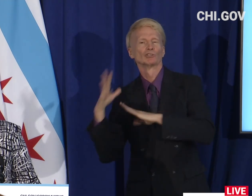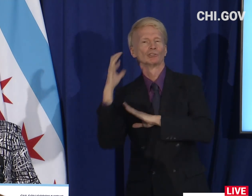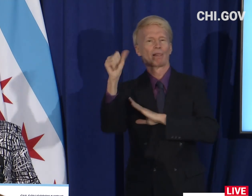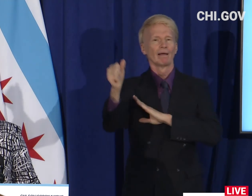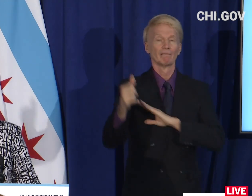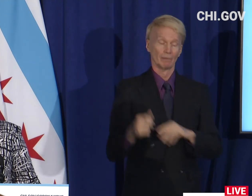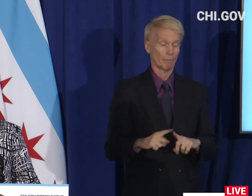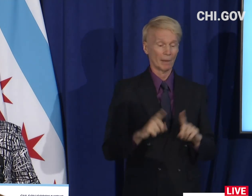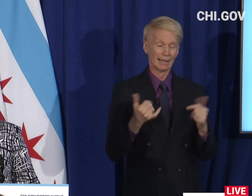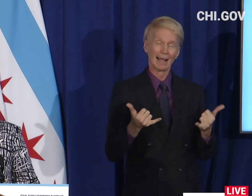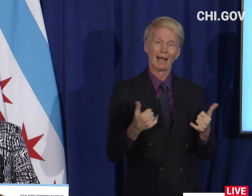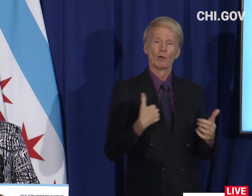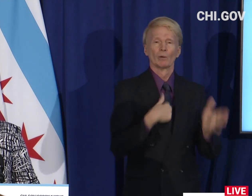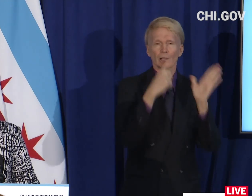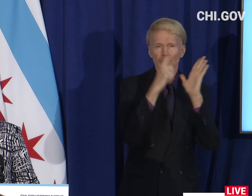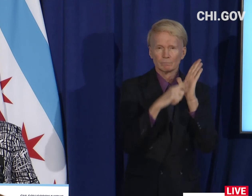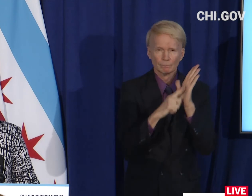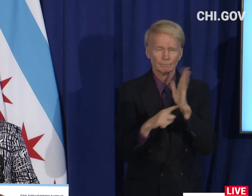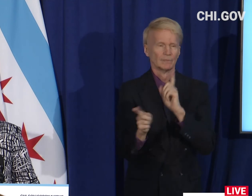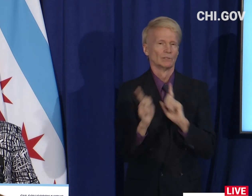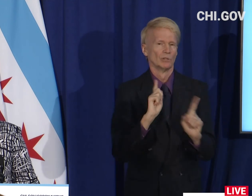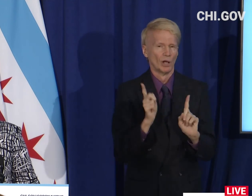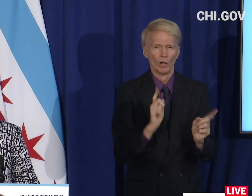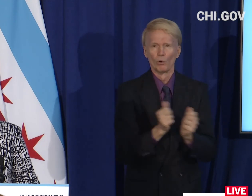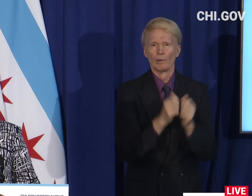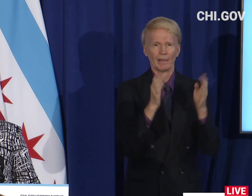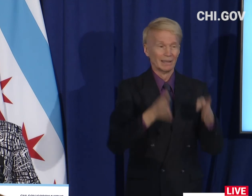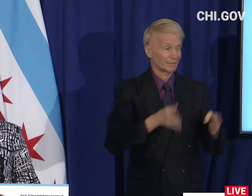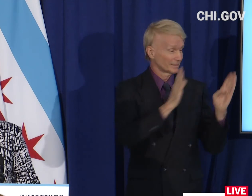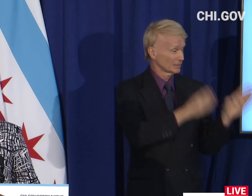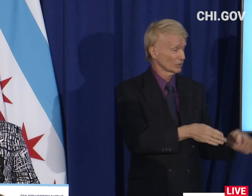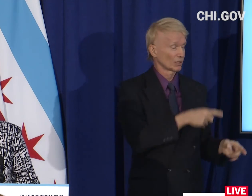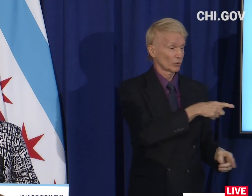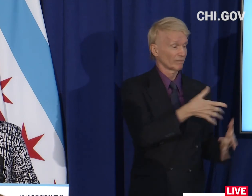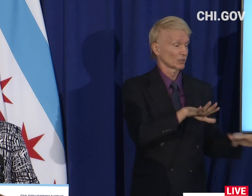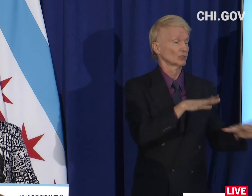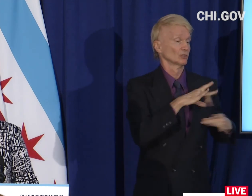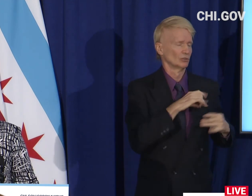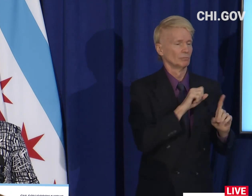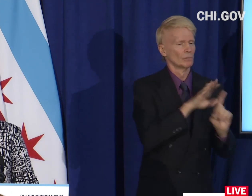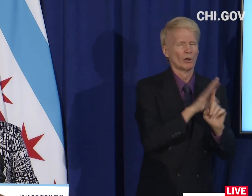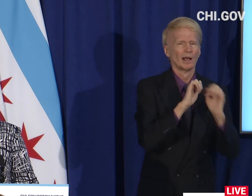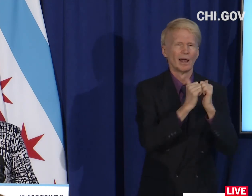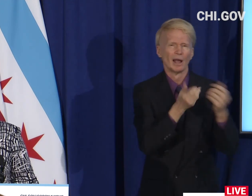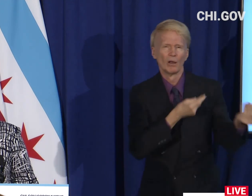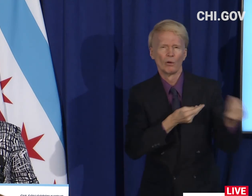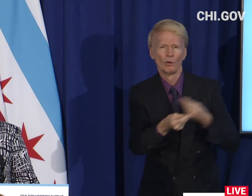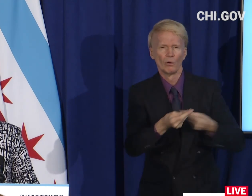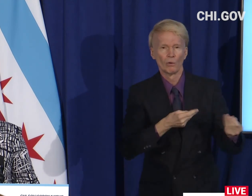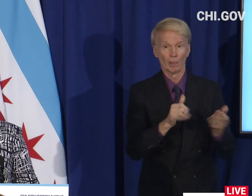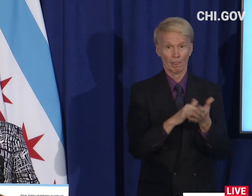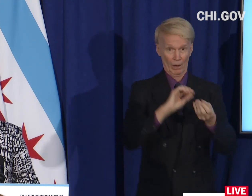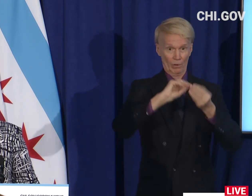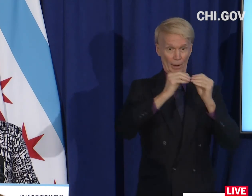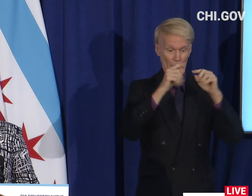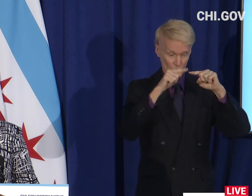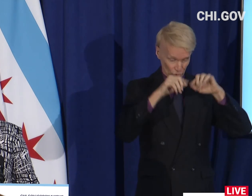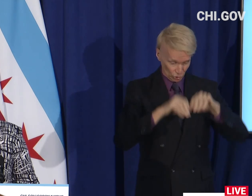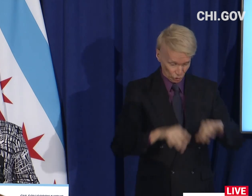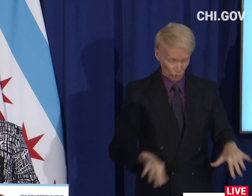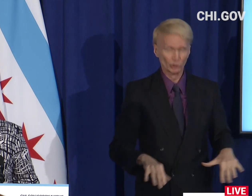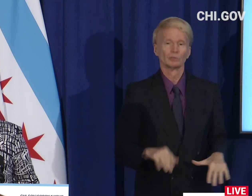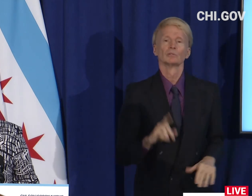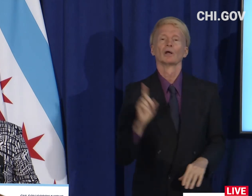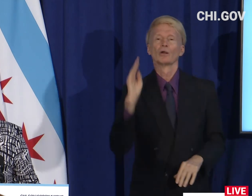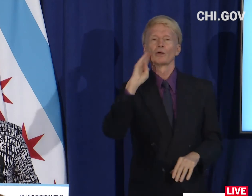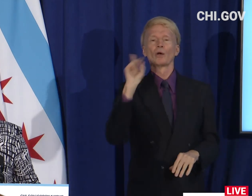talking to individuals every day about the exposures that they've had, using sort of correlation there, and then diving in on outbreaks where we